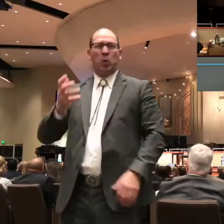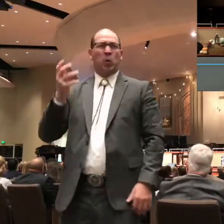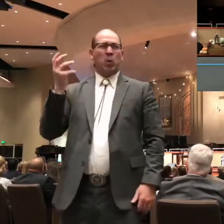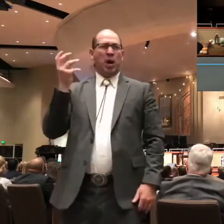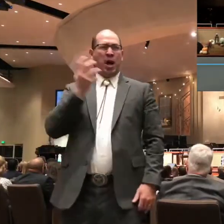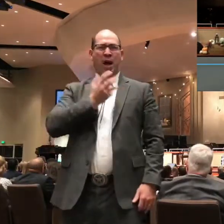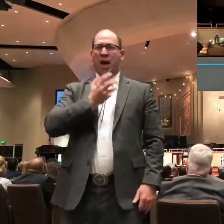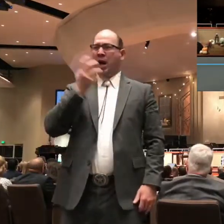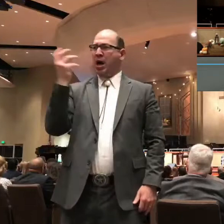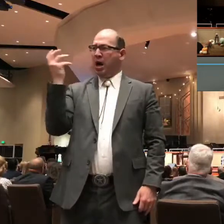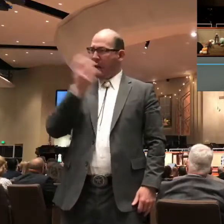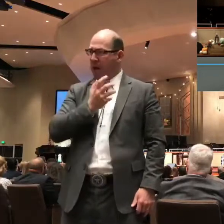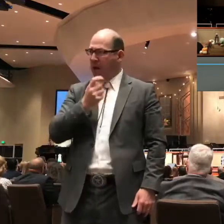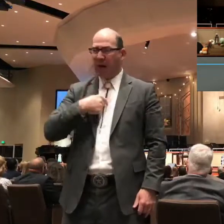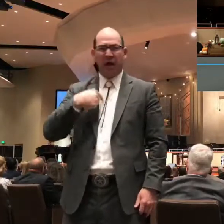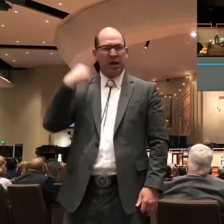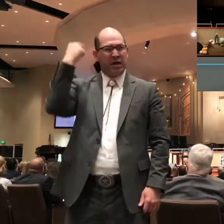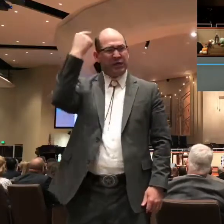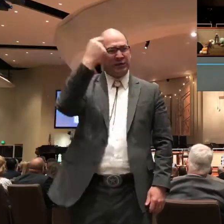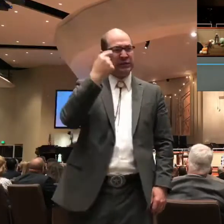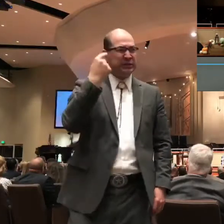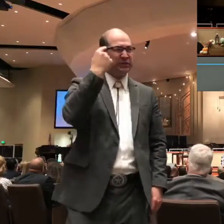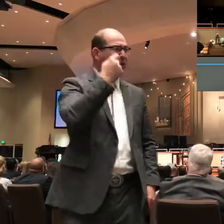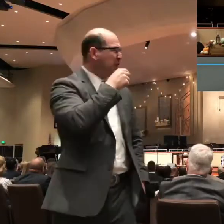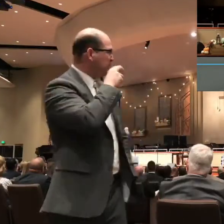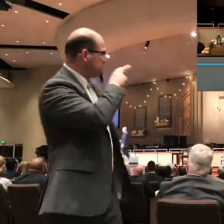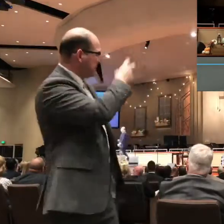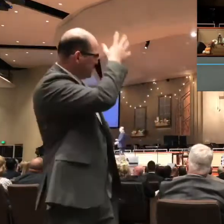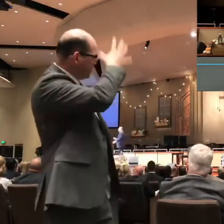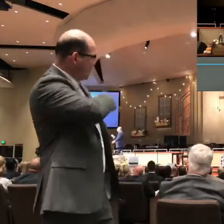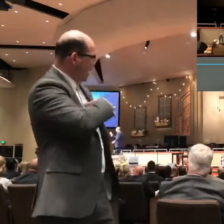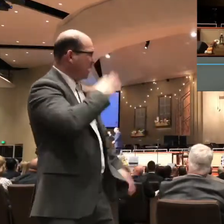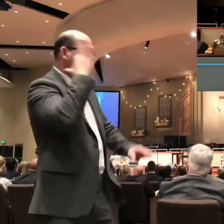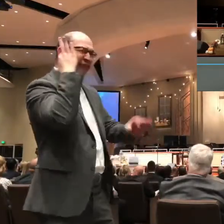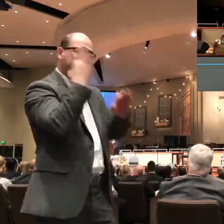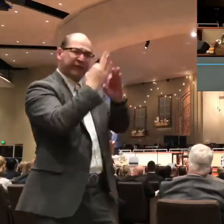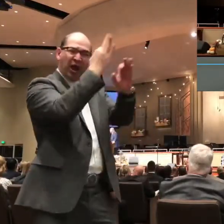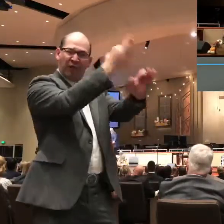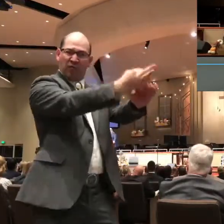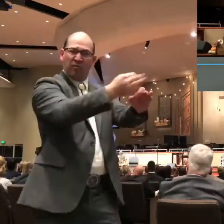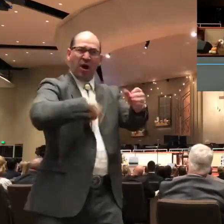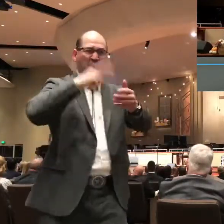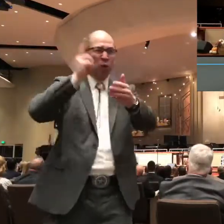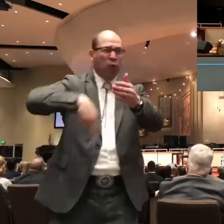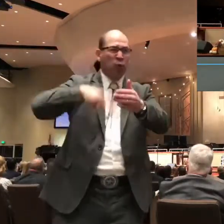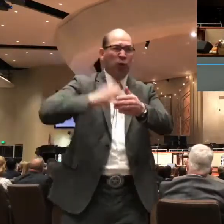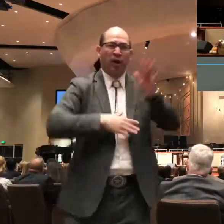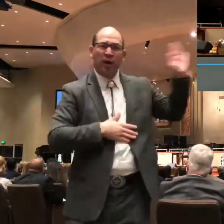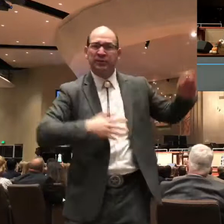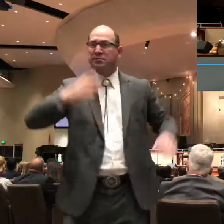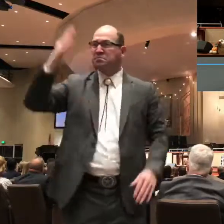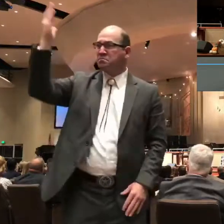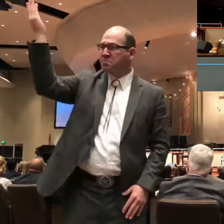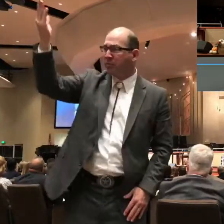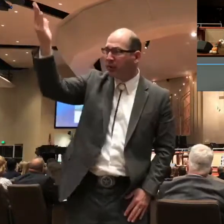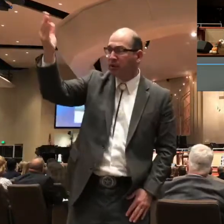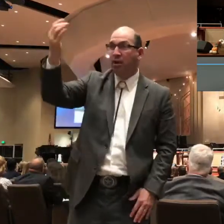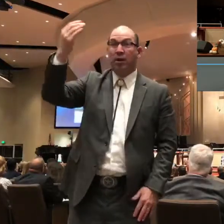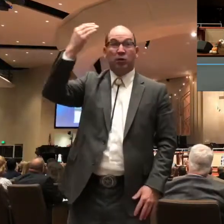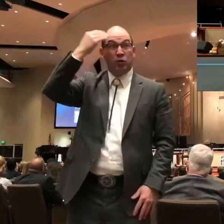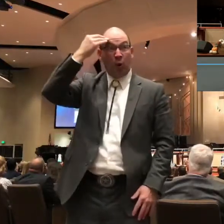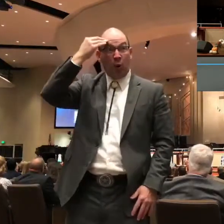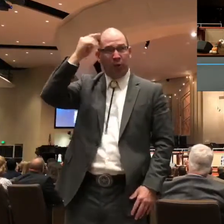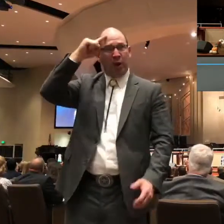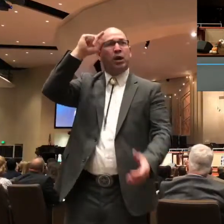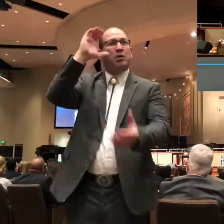all the churches in London and where the different pastors preached, and I've read original sermons of Charles and John Wesley. I know what they